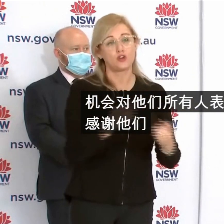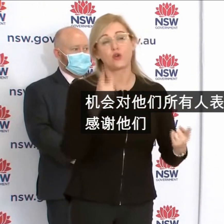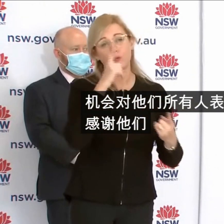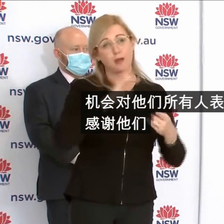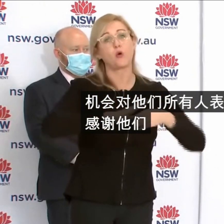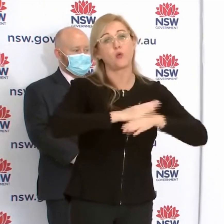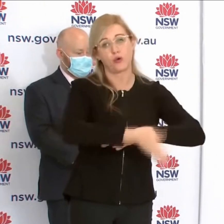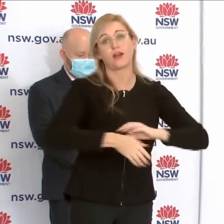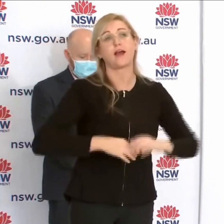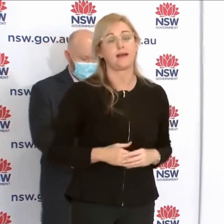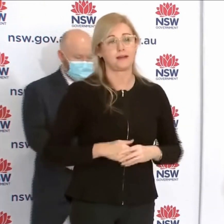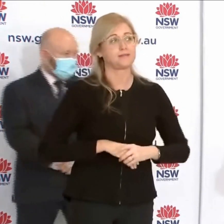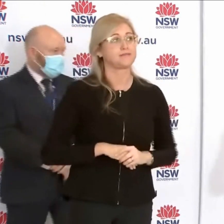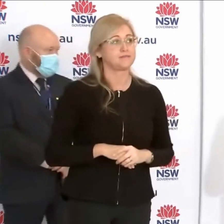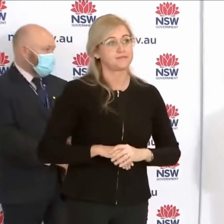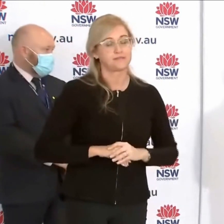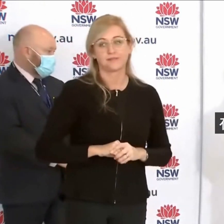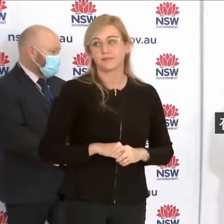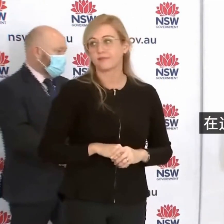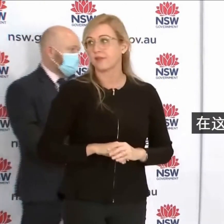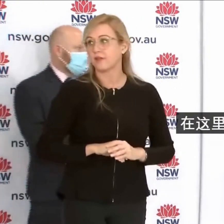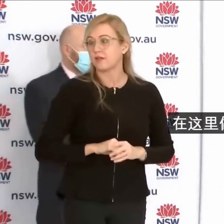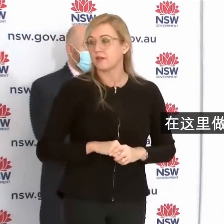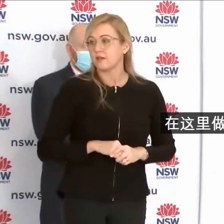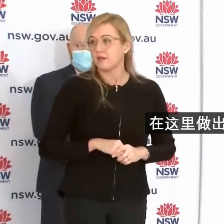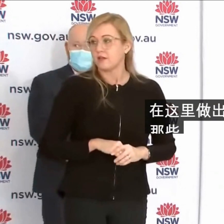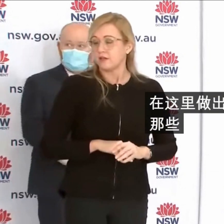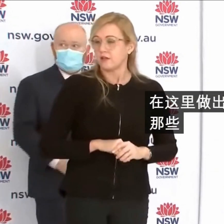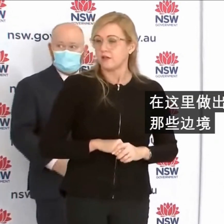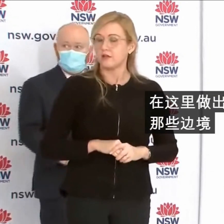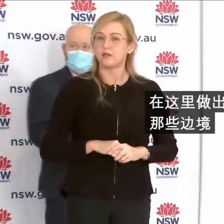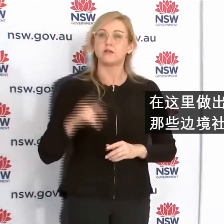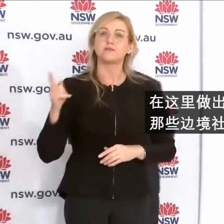Gale, just on a special health accommodation. For changes to be made there to